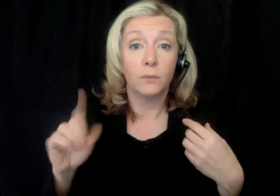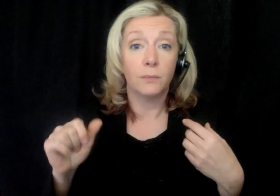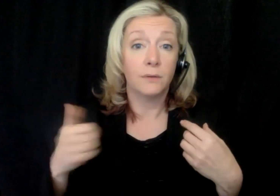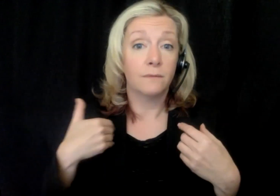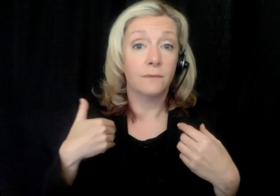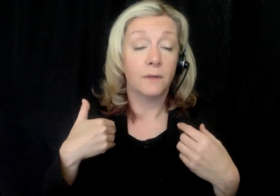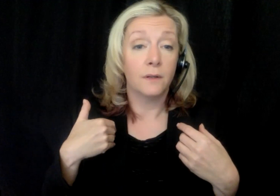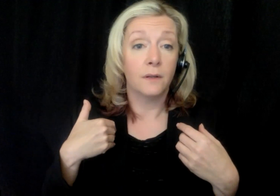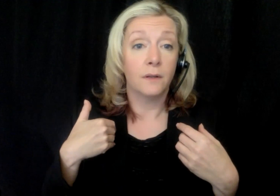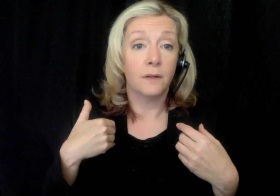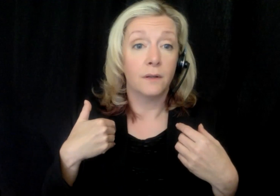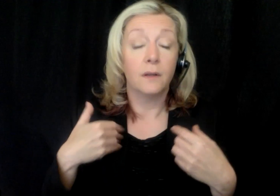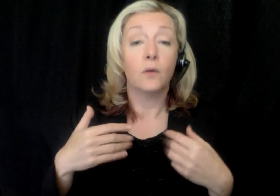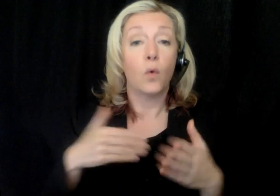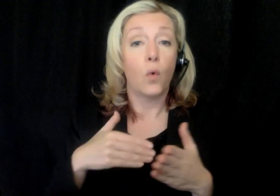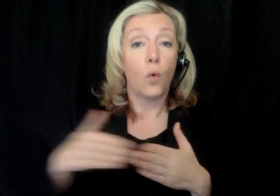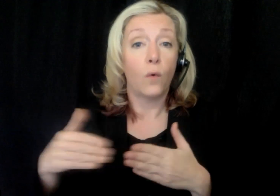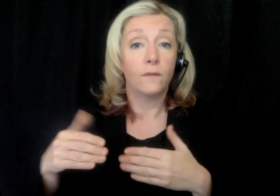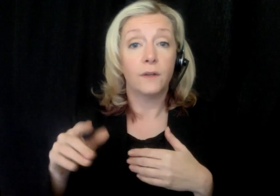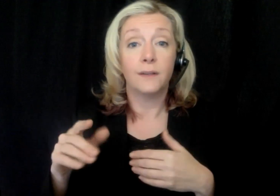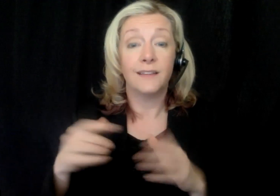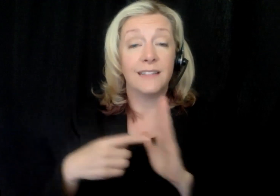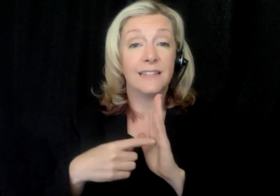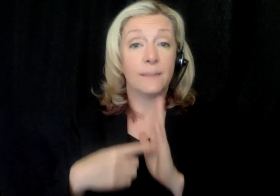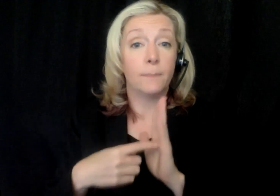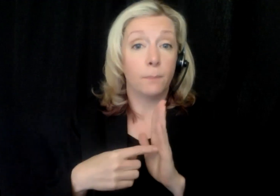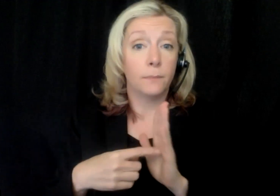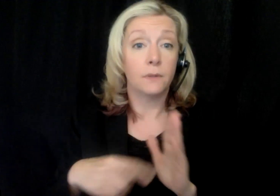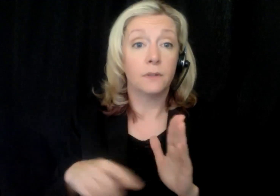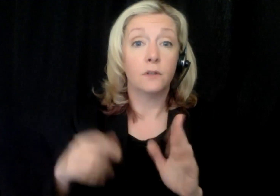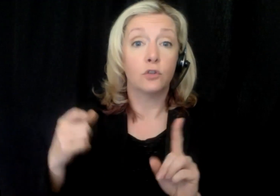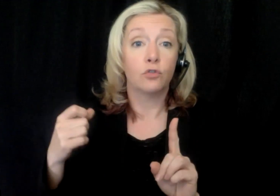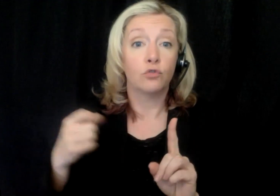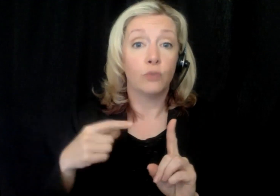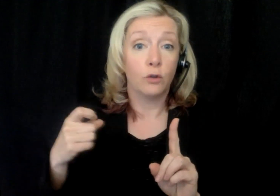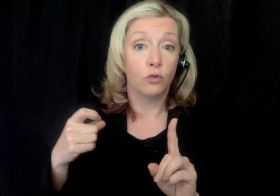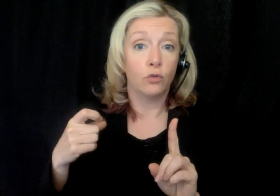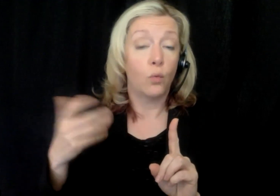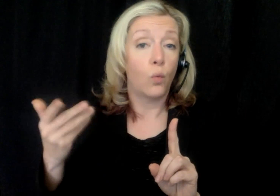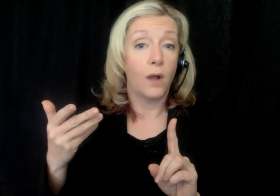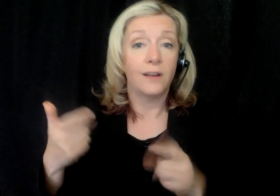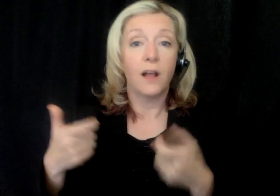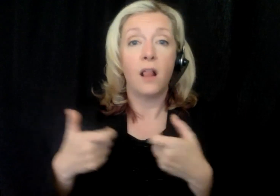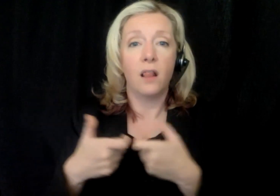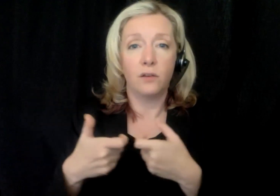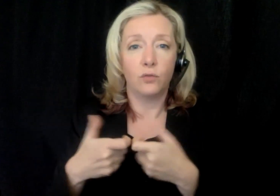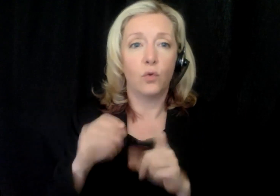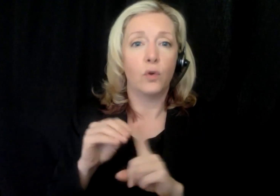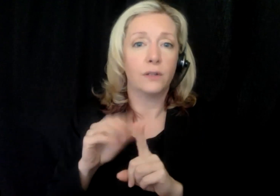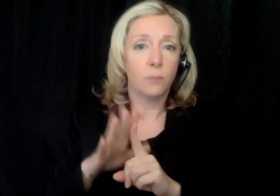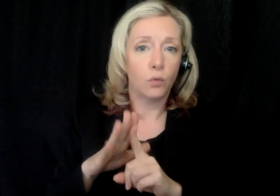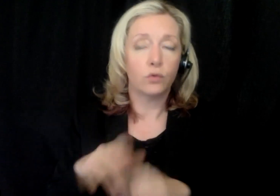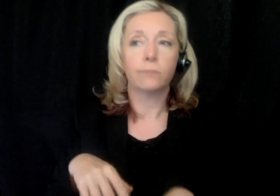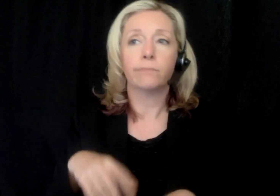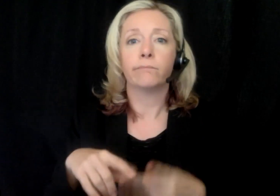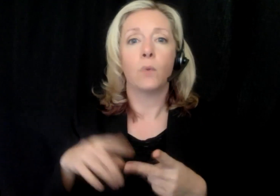have as the trigger for the symptoms of all of them, electrical exposures, Wi-Fi